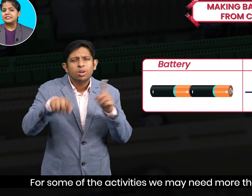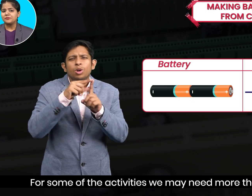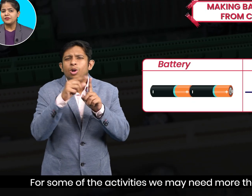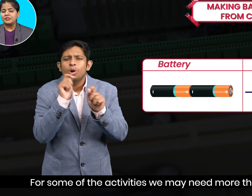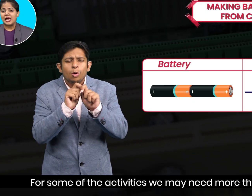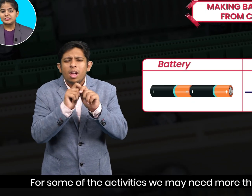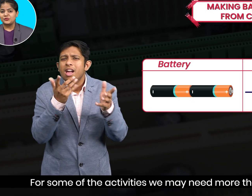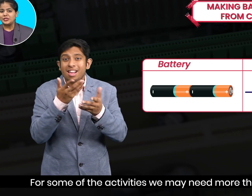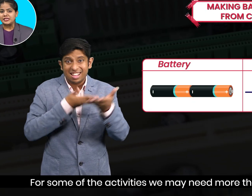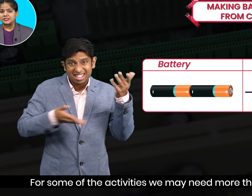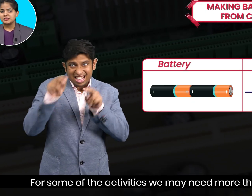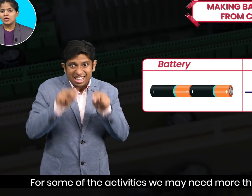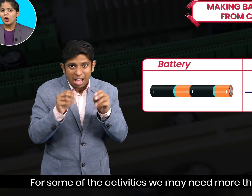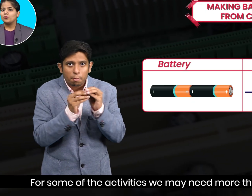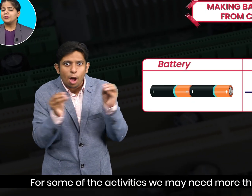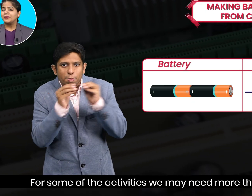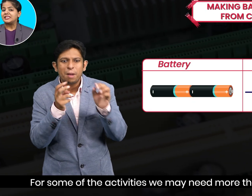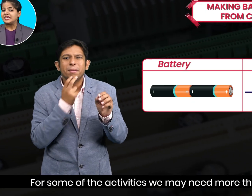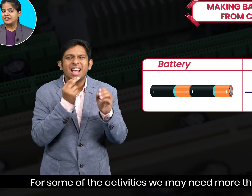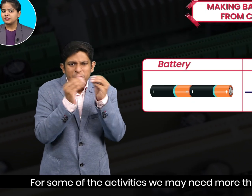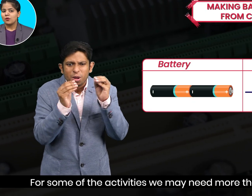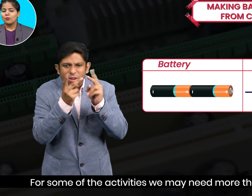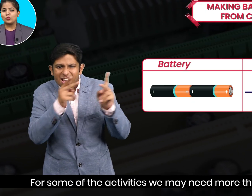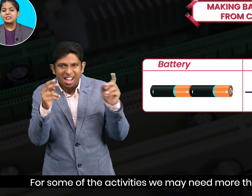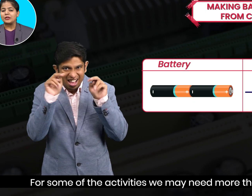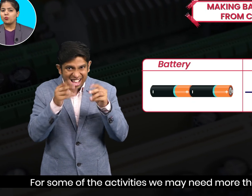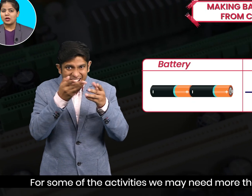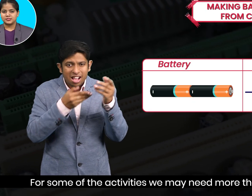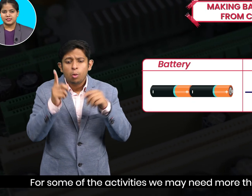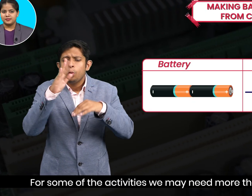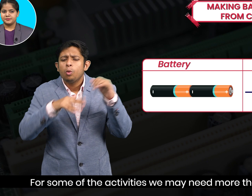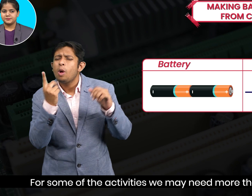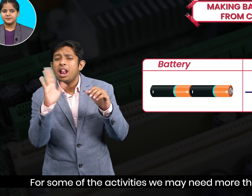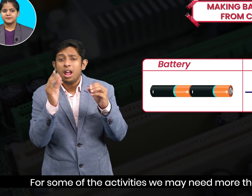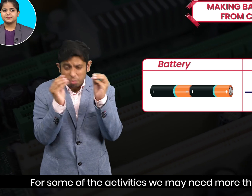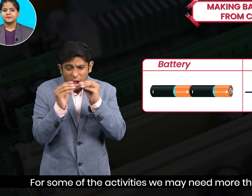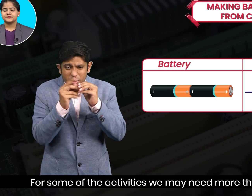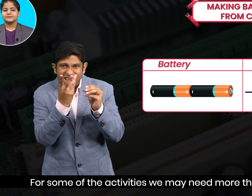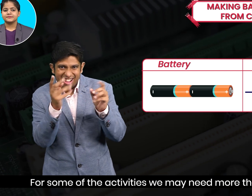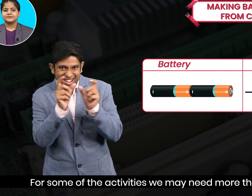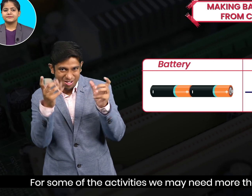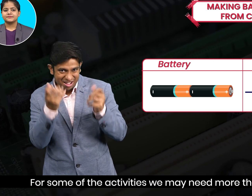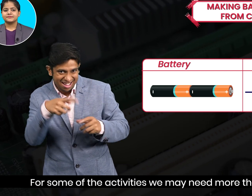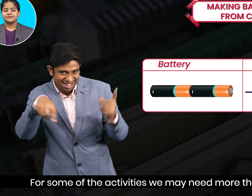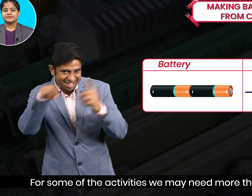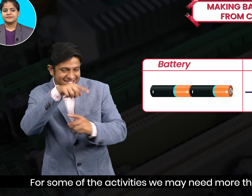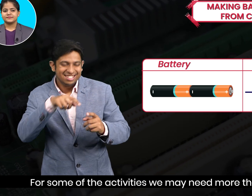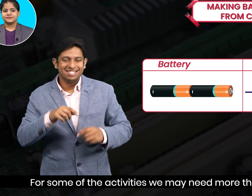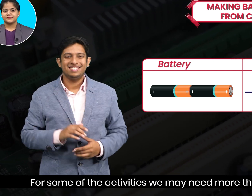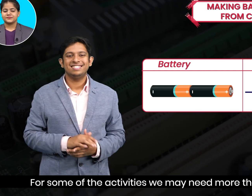For some of the activities, we may need more than one cell.